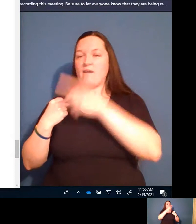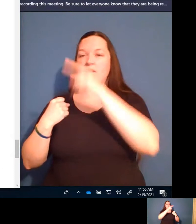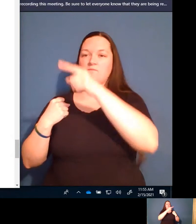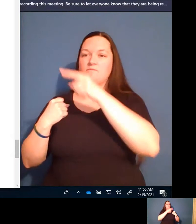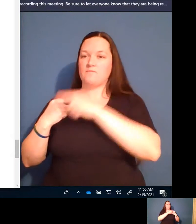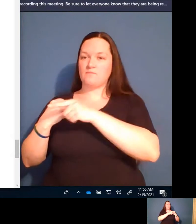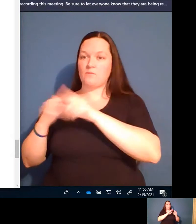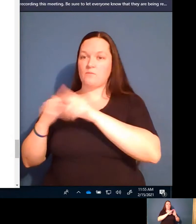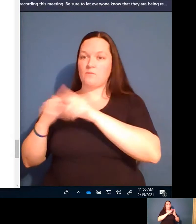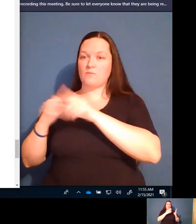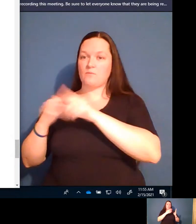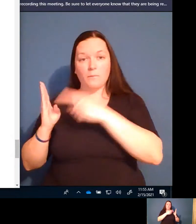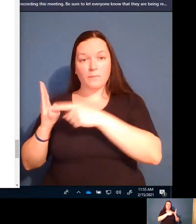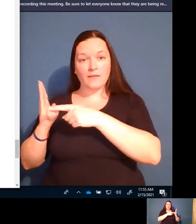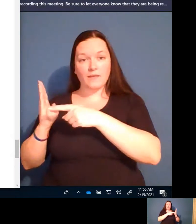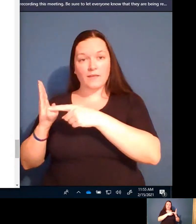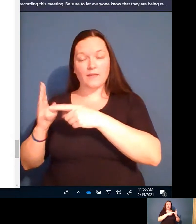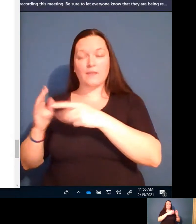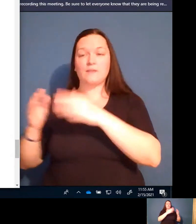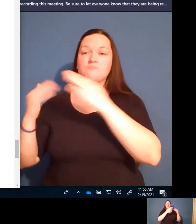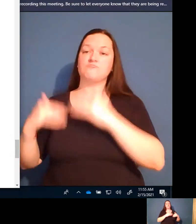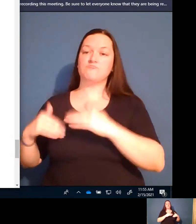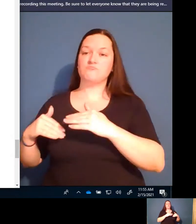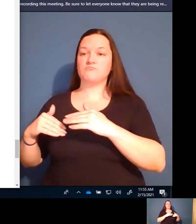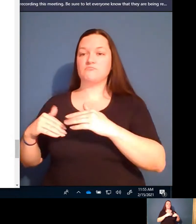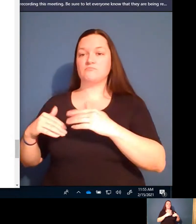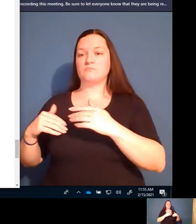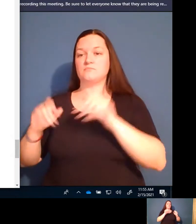options, and you can open your databases from here.